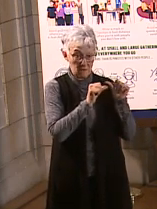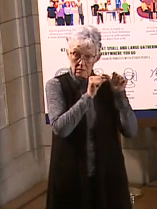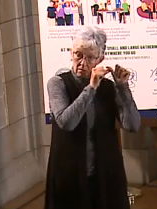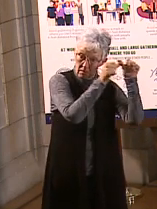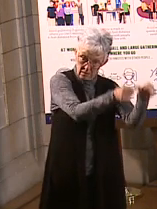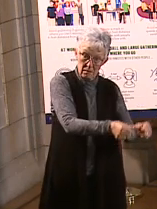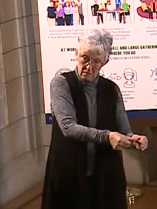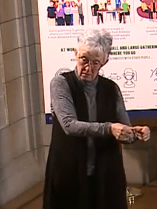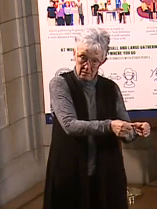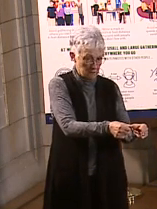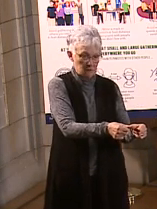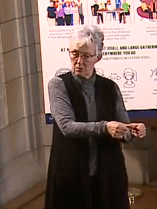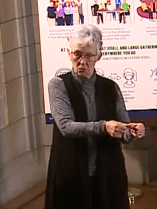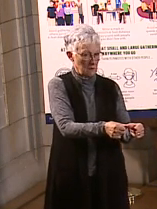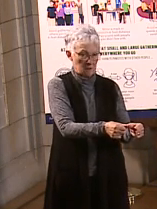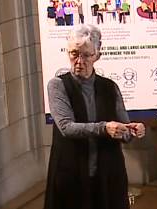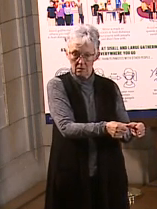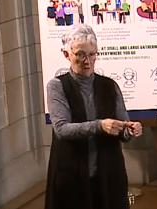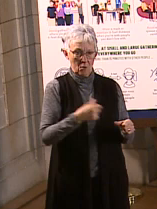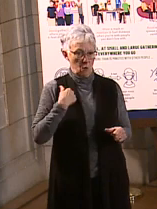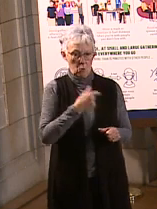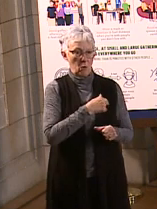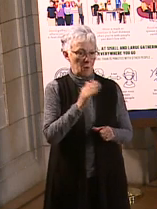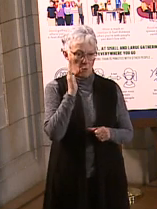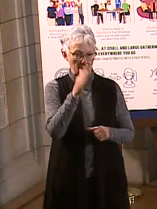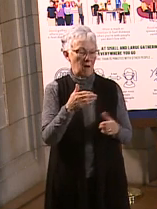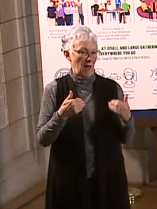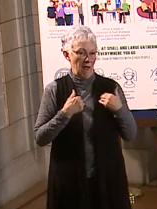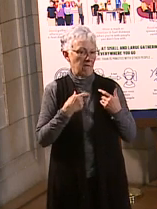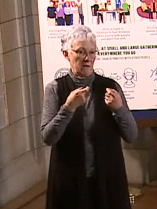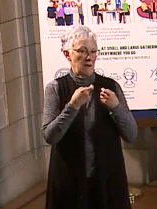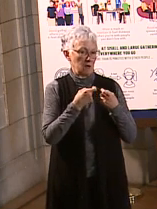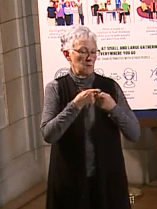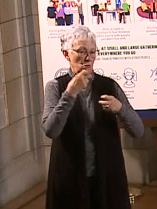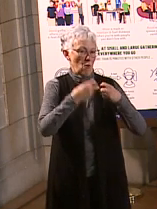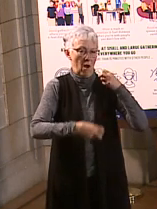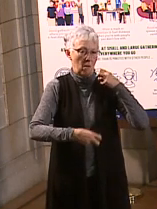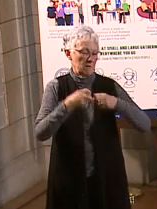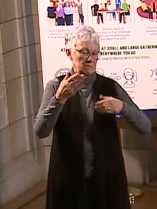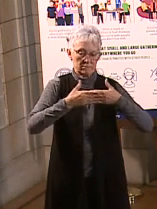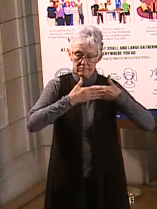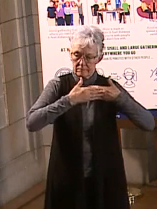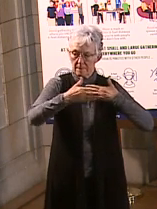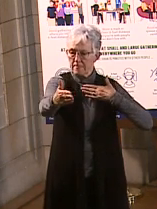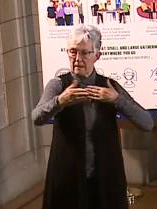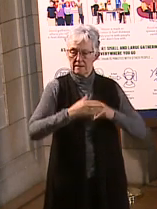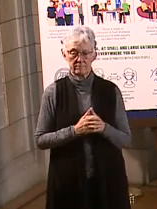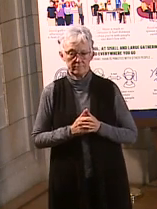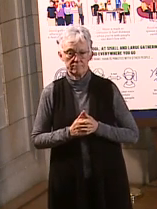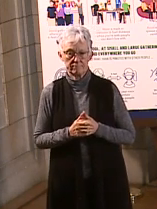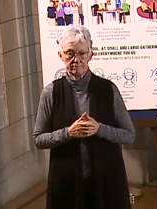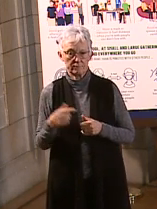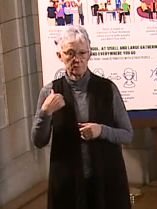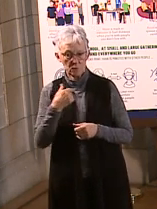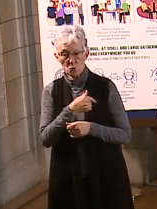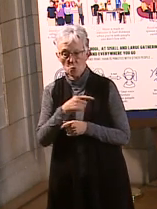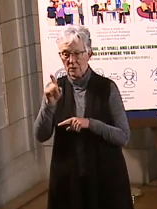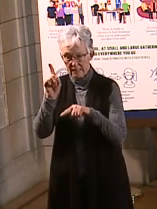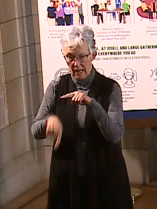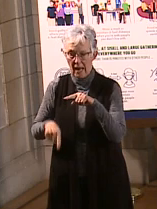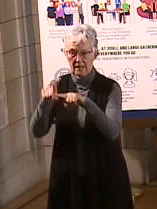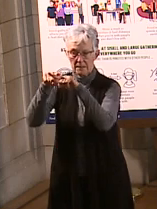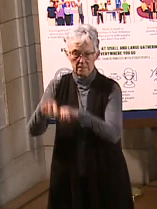radical environmentalists get their way and pass the Clean Power Plan or the Green New Deal, that these situations will become even more